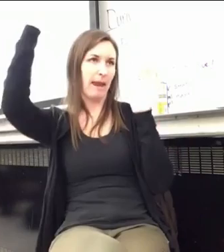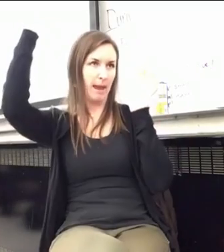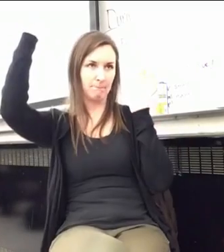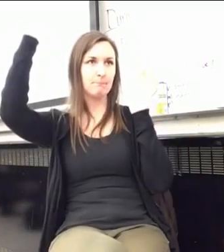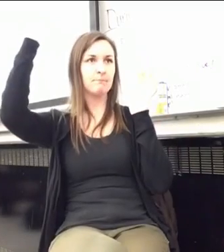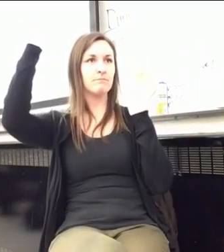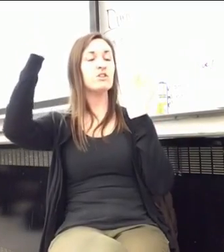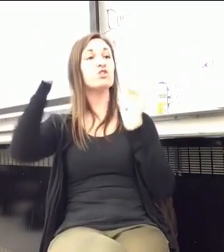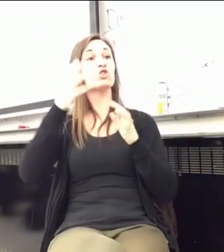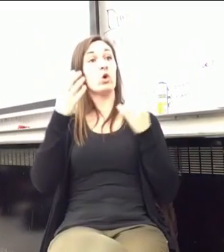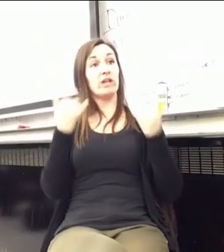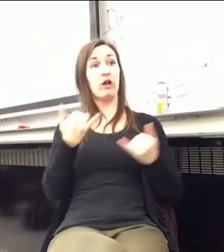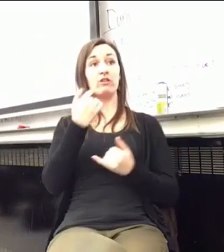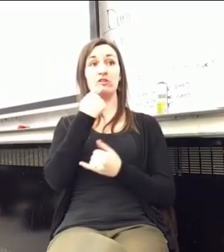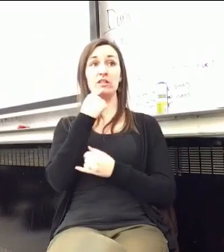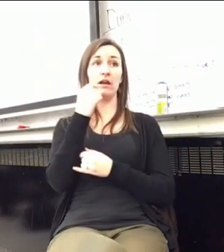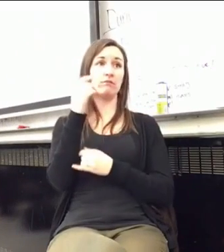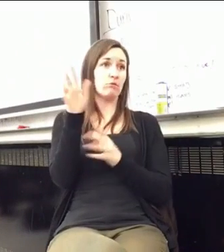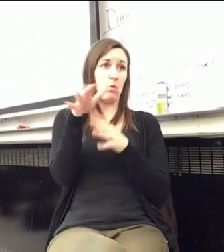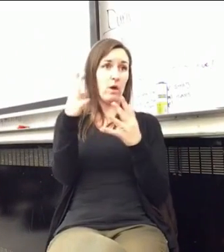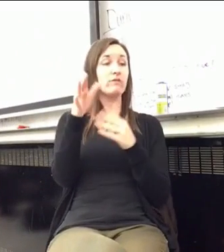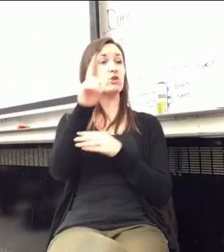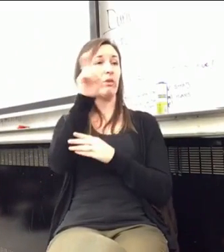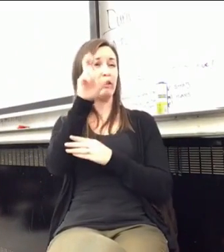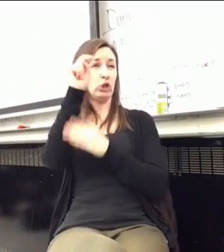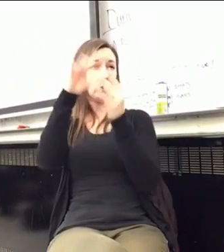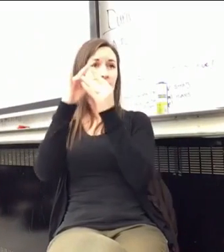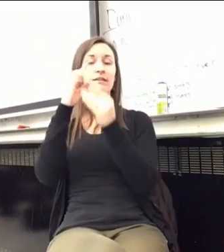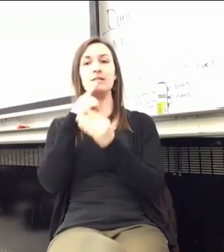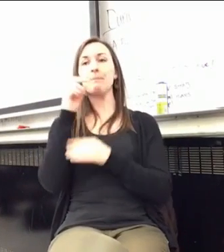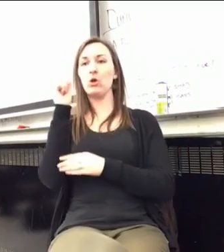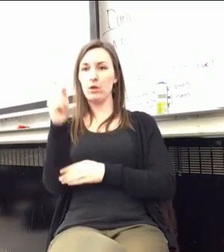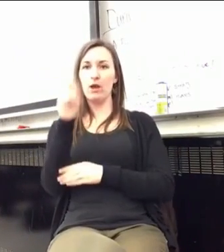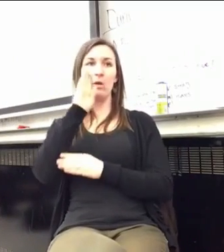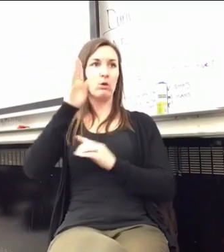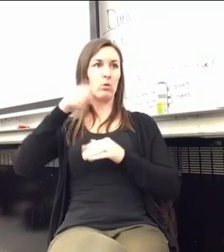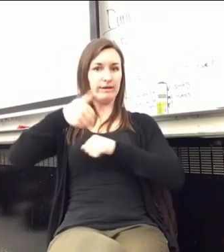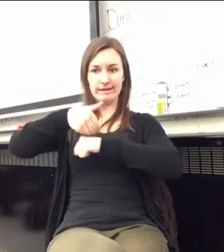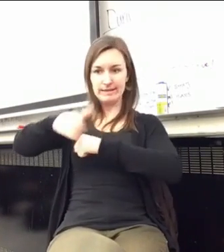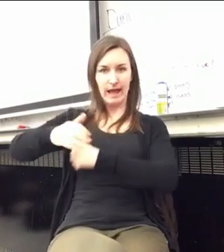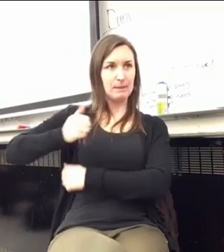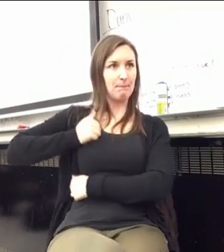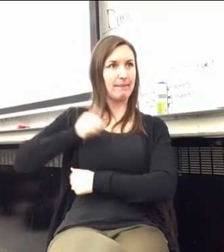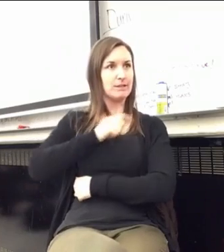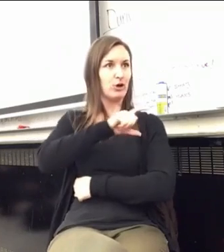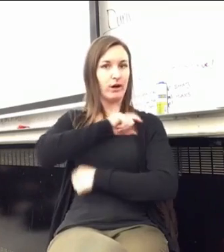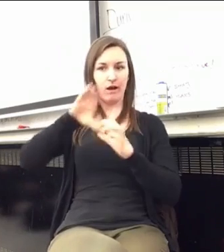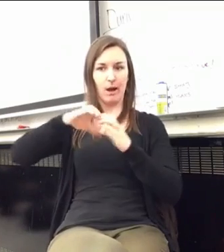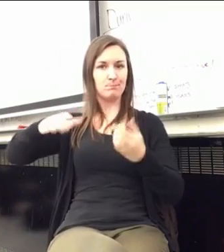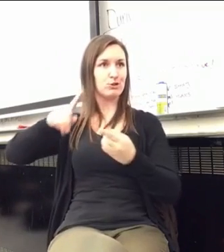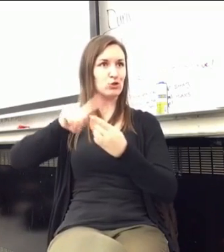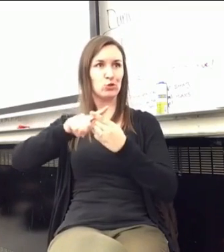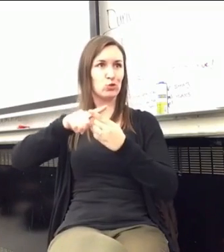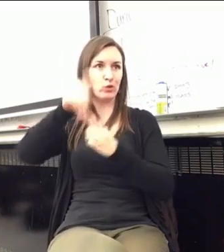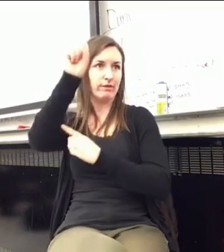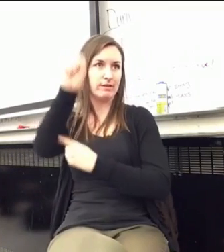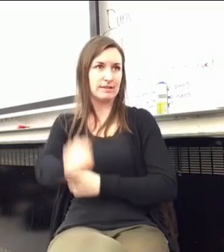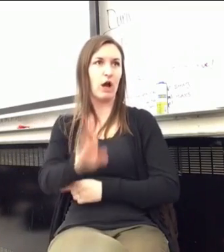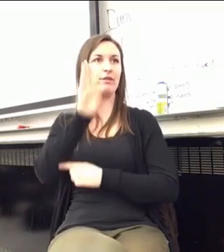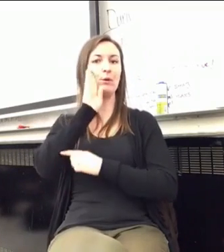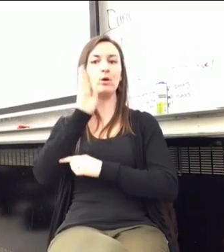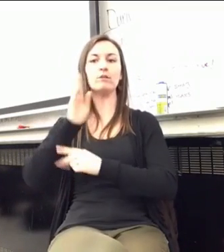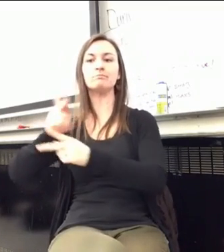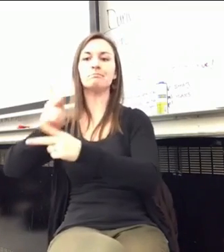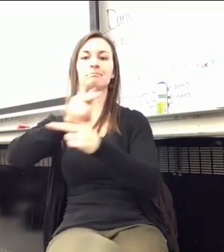is we're going to send troops to the South, and we're going to protect those. And it works for only 12 years. So we're going to come back